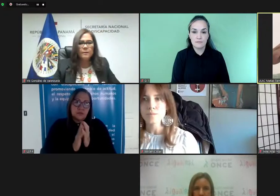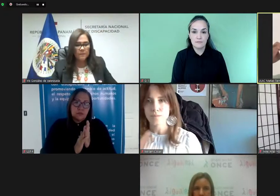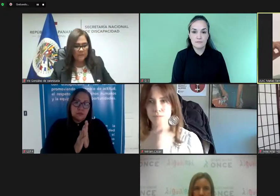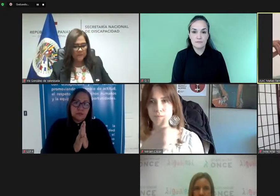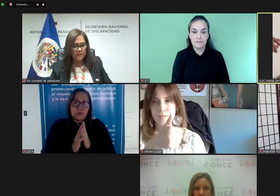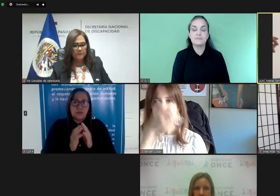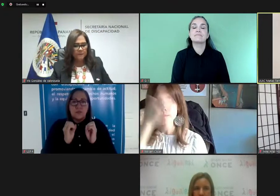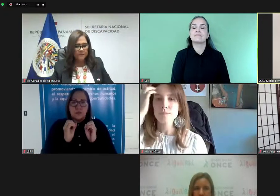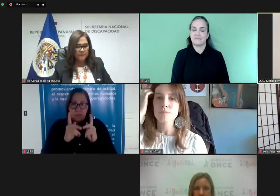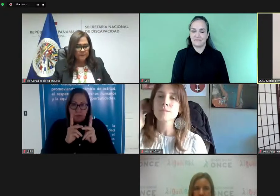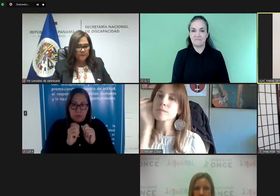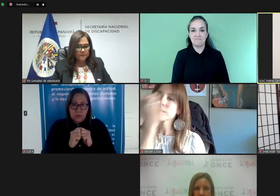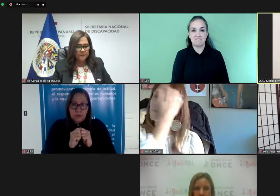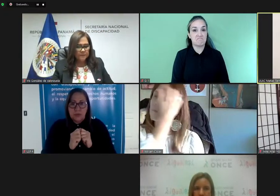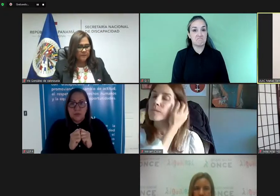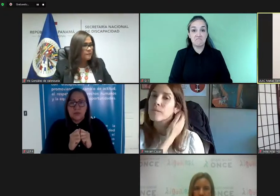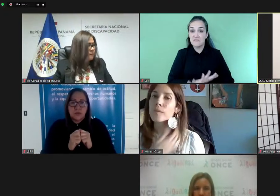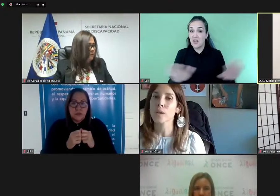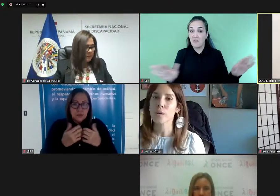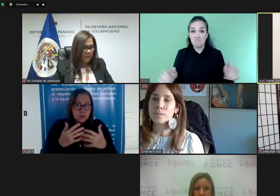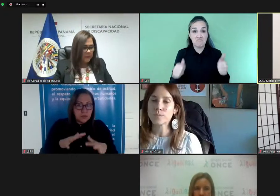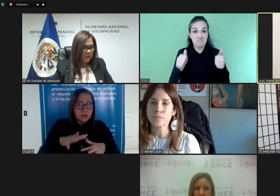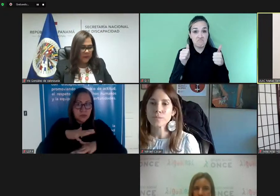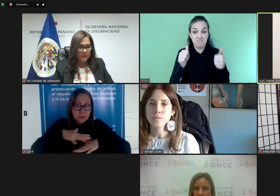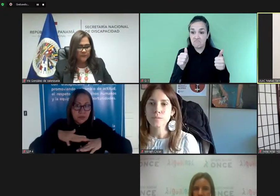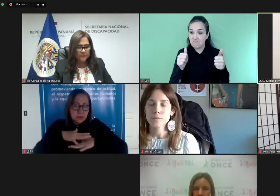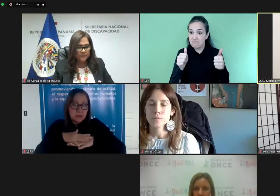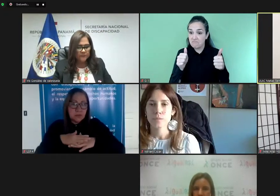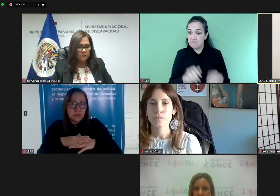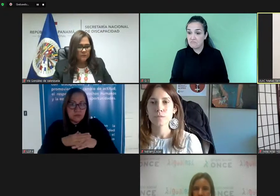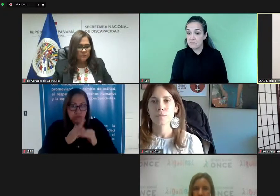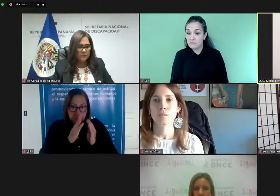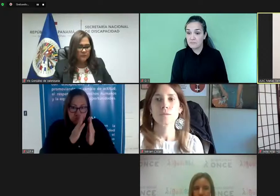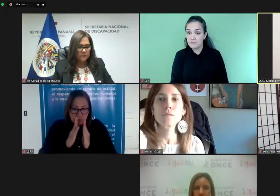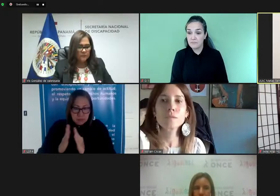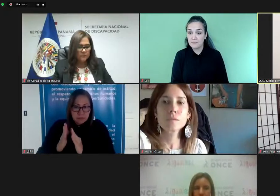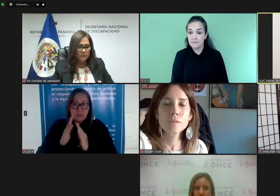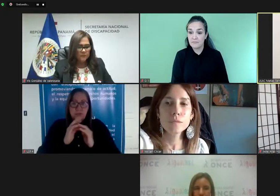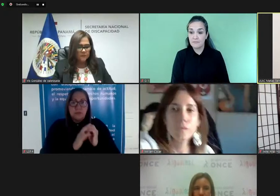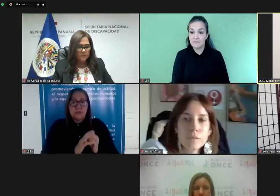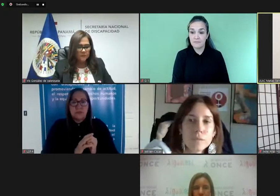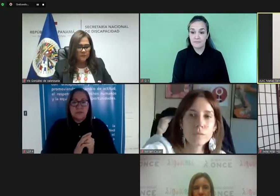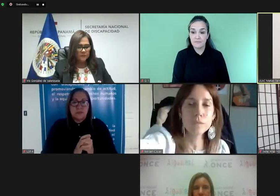okay okay apparently everything is okay now